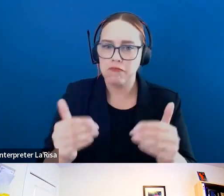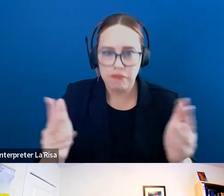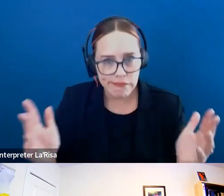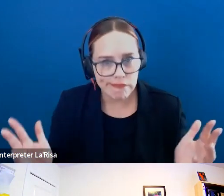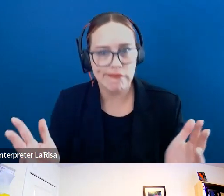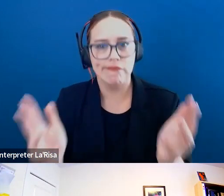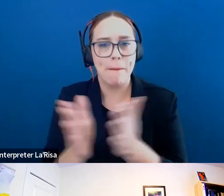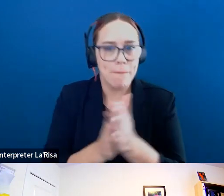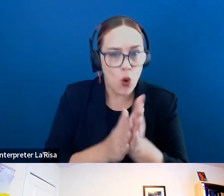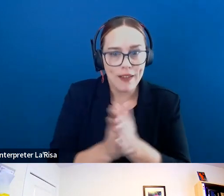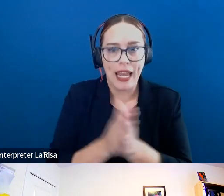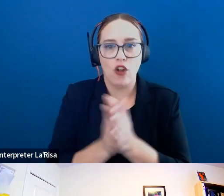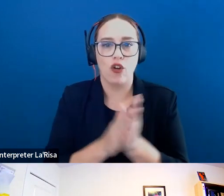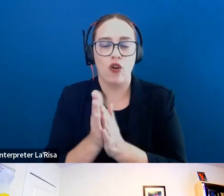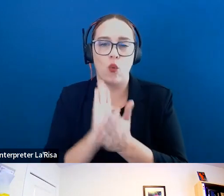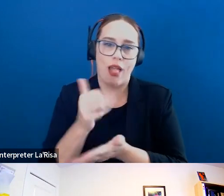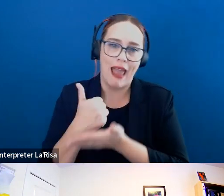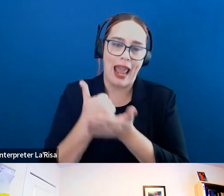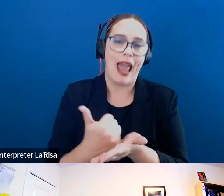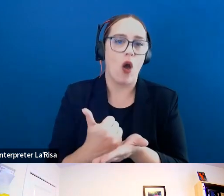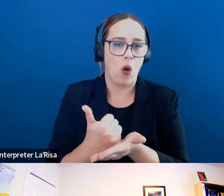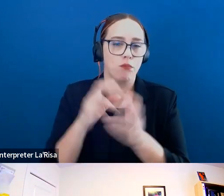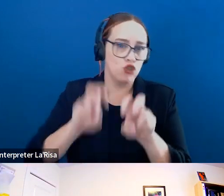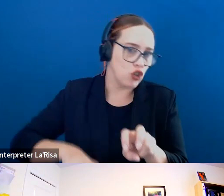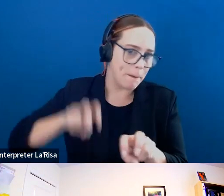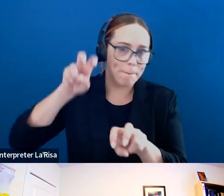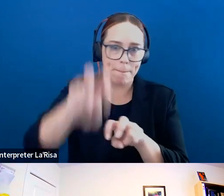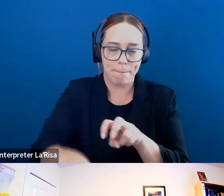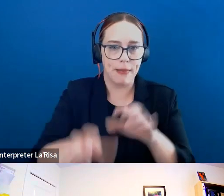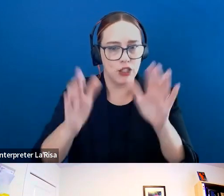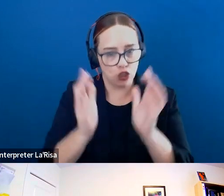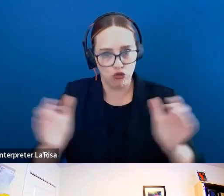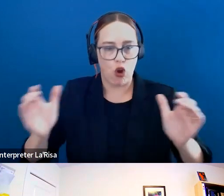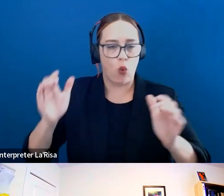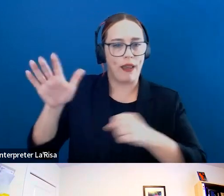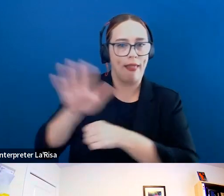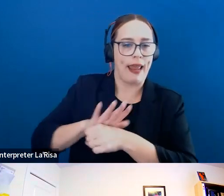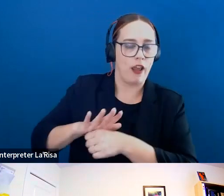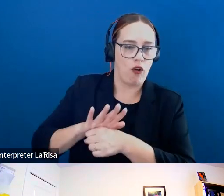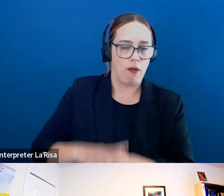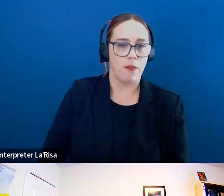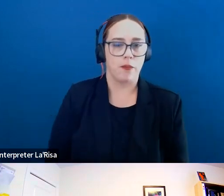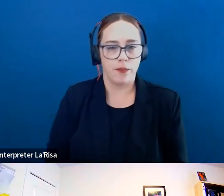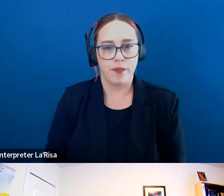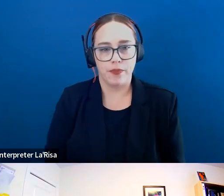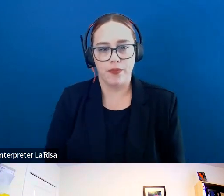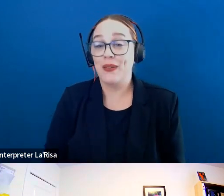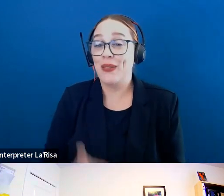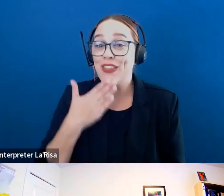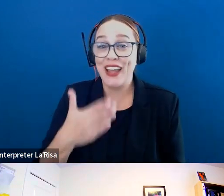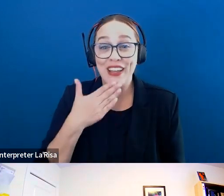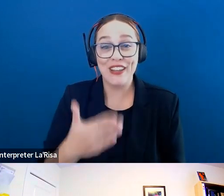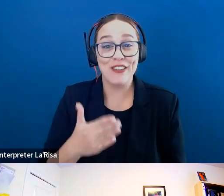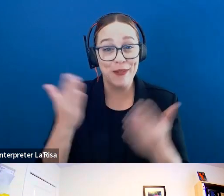a motivator and it helps give you a jump start into growing into this area. So thank you for being here.